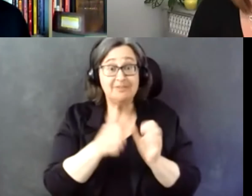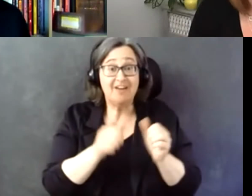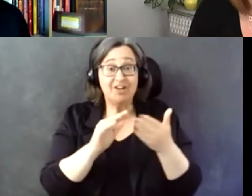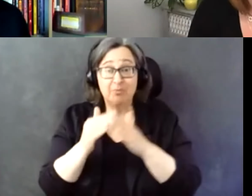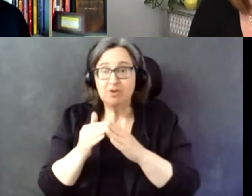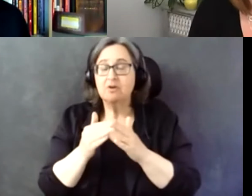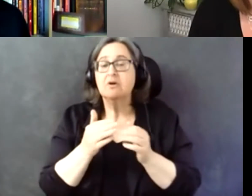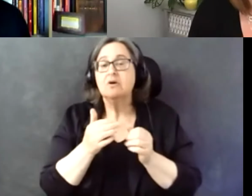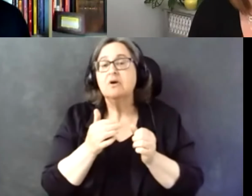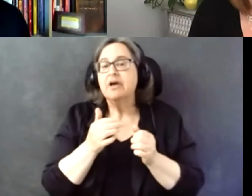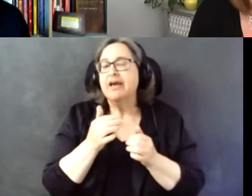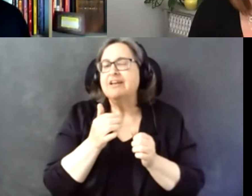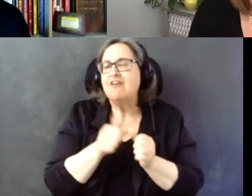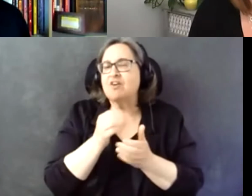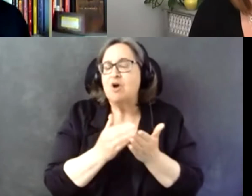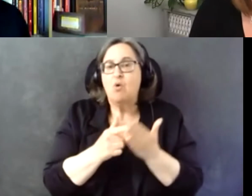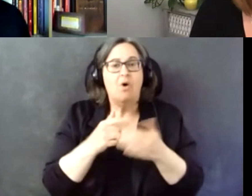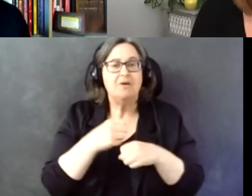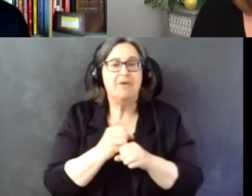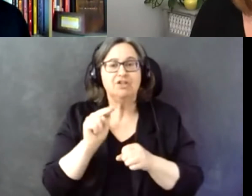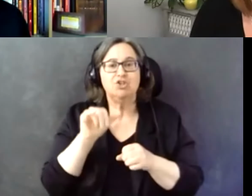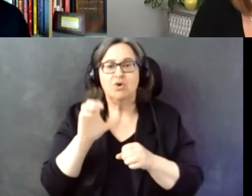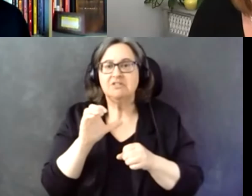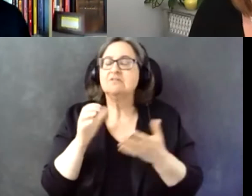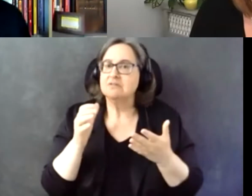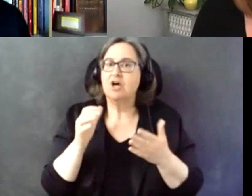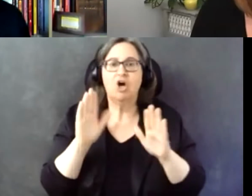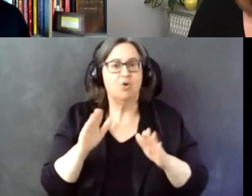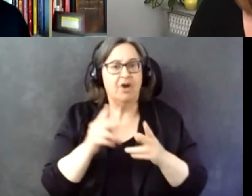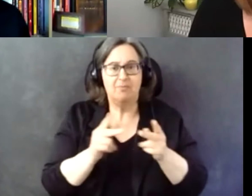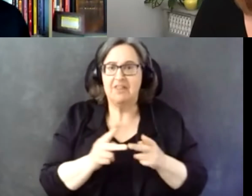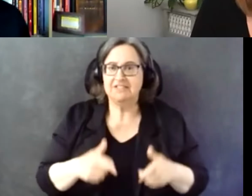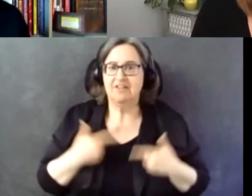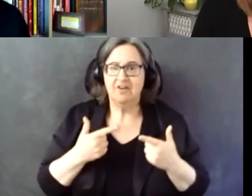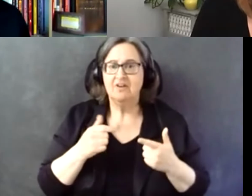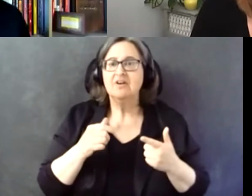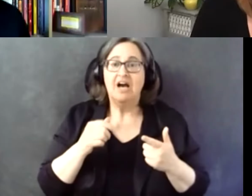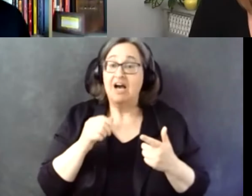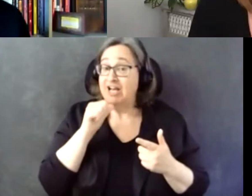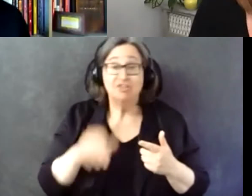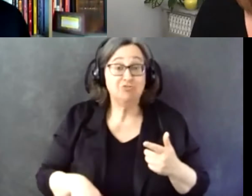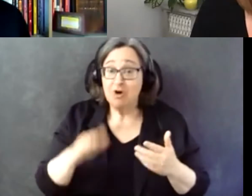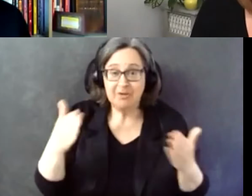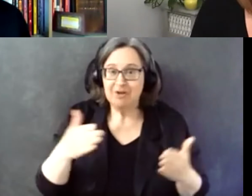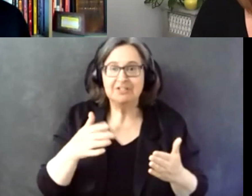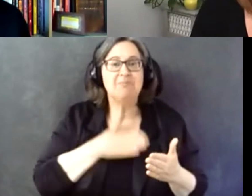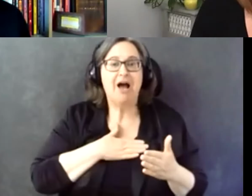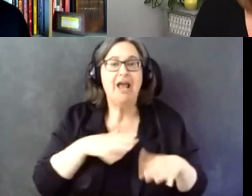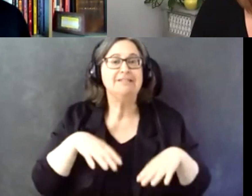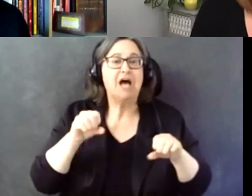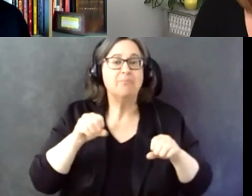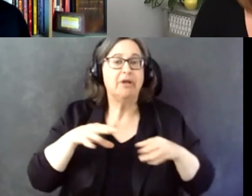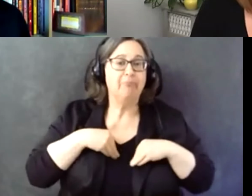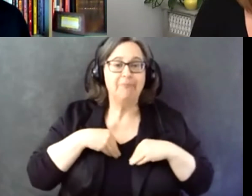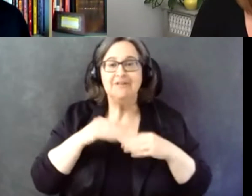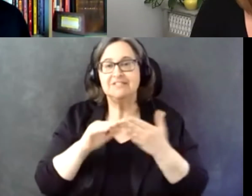what i think makes new york a great place to live and as a non-native you know my adopted city right like and non-profits are on every